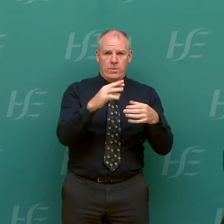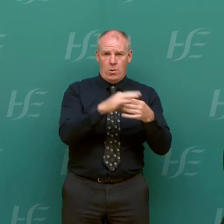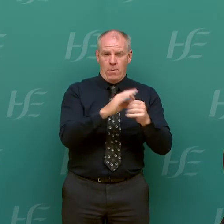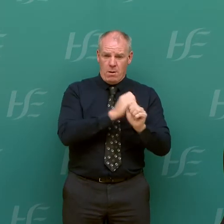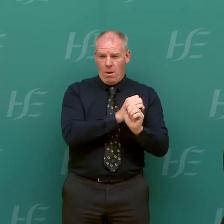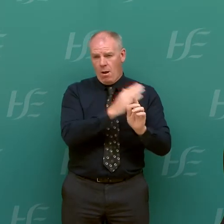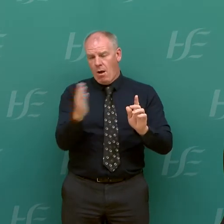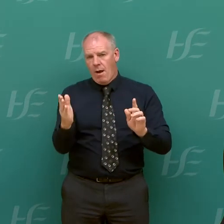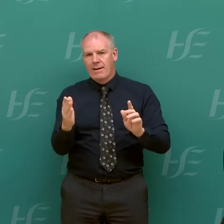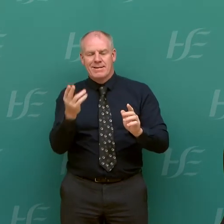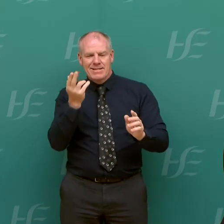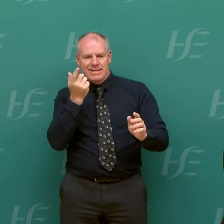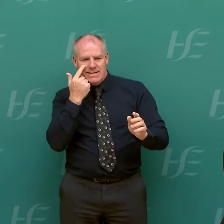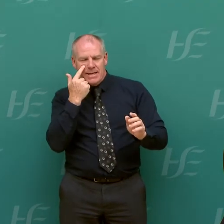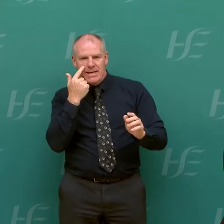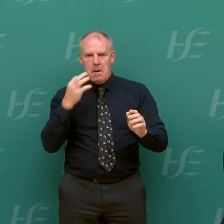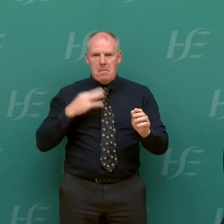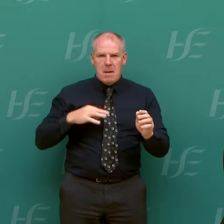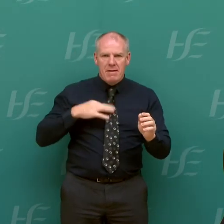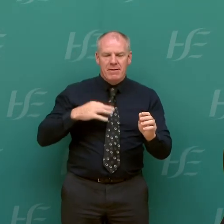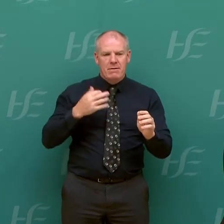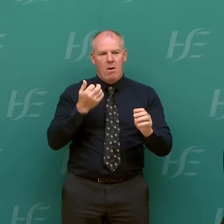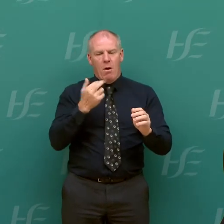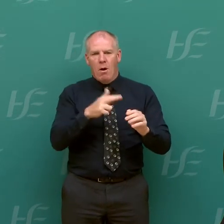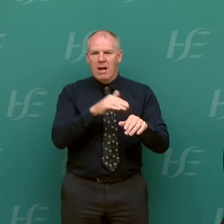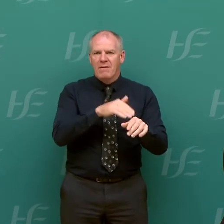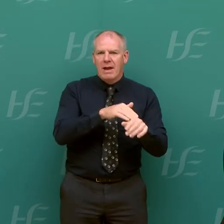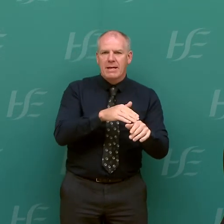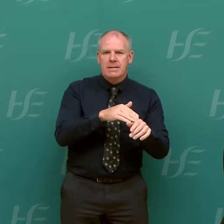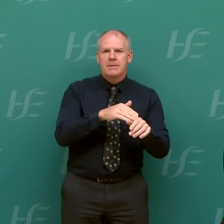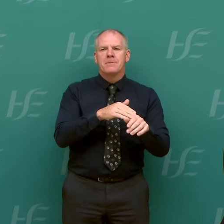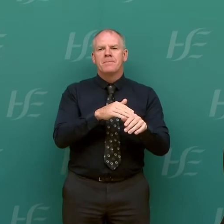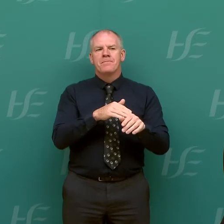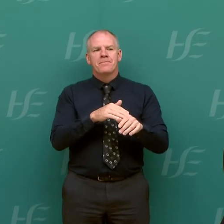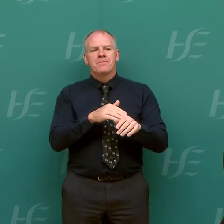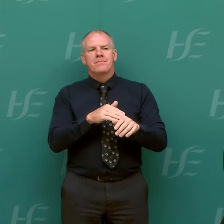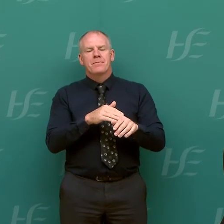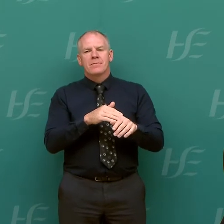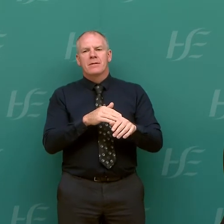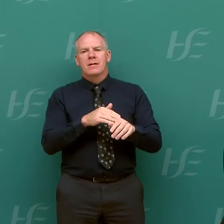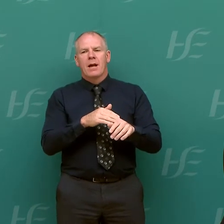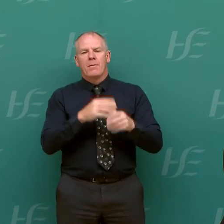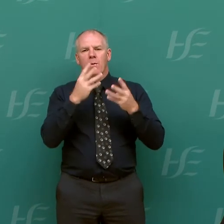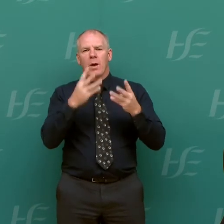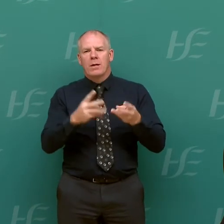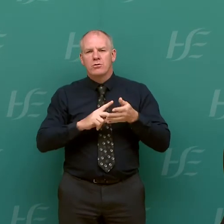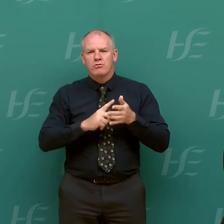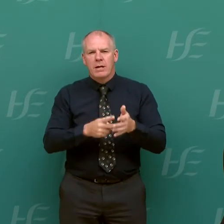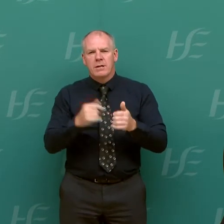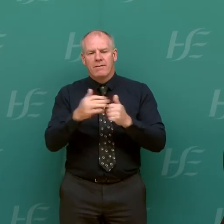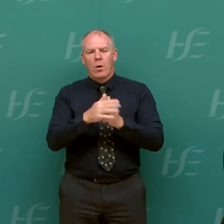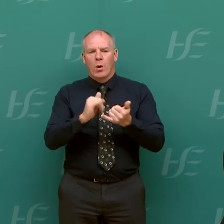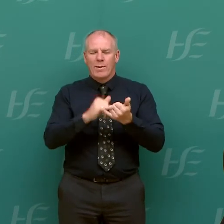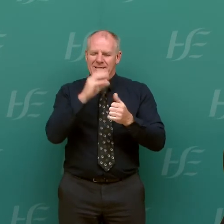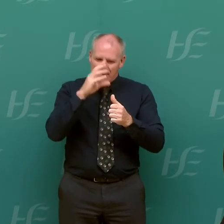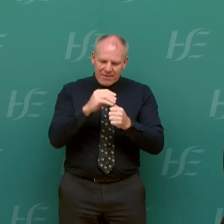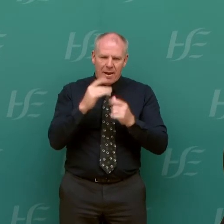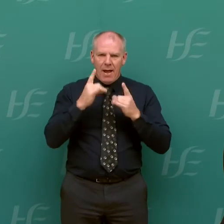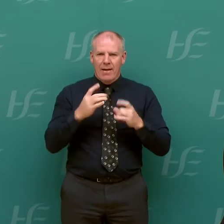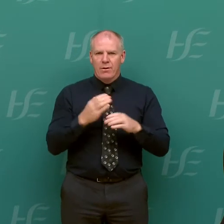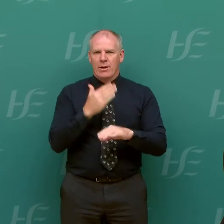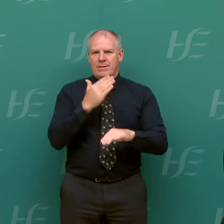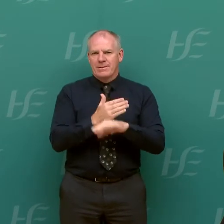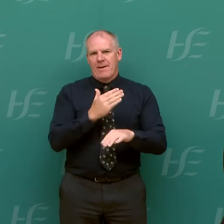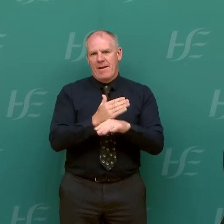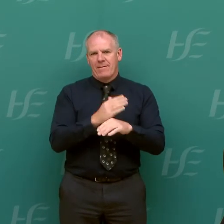assess the impact of that or the benefit of that after that. But we do plan to look at a strategy, particularly for healthcare workers in